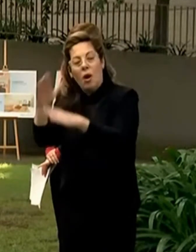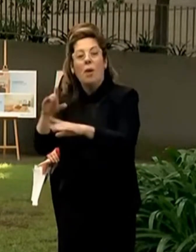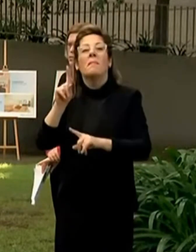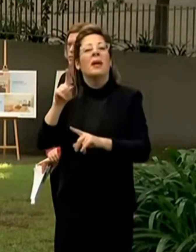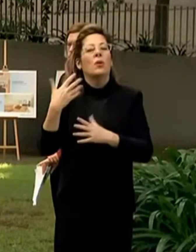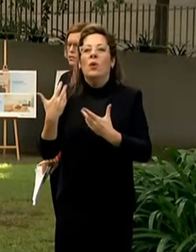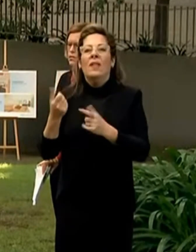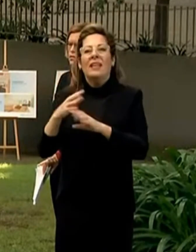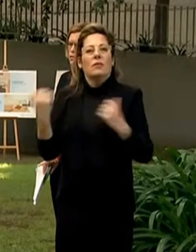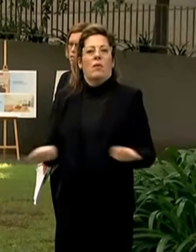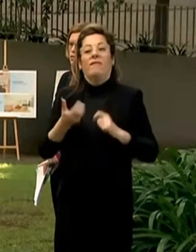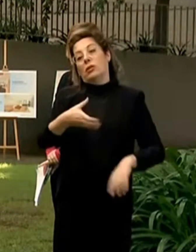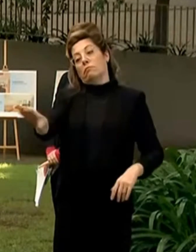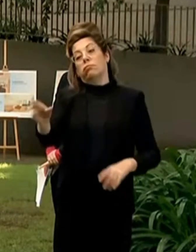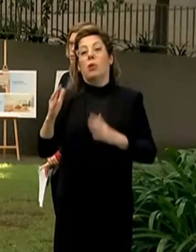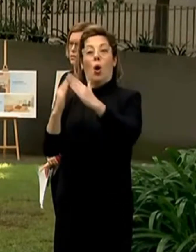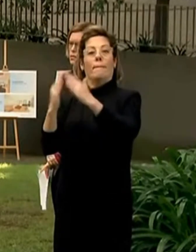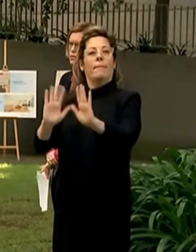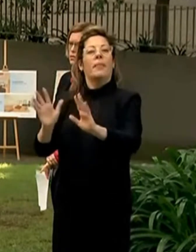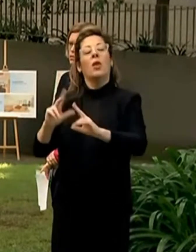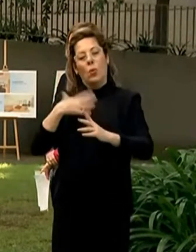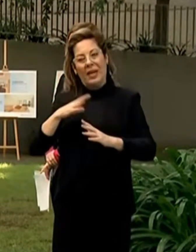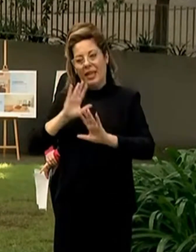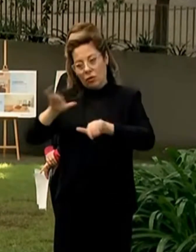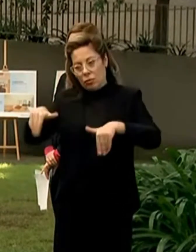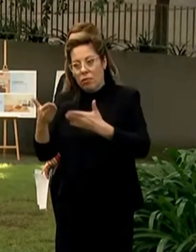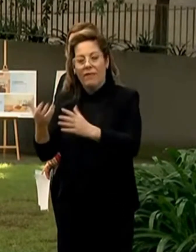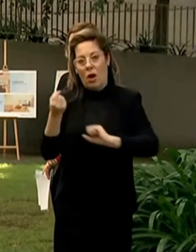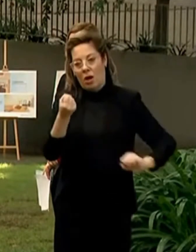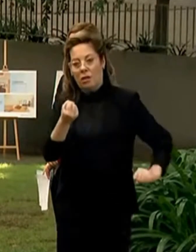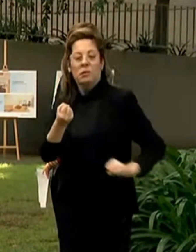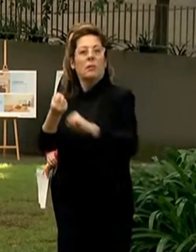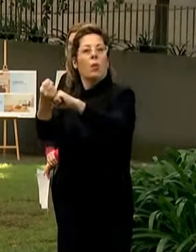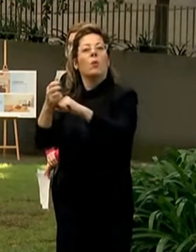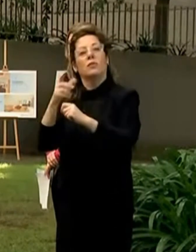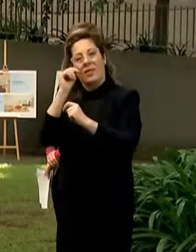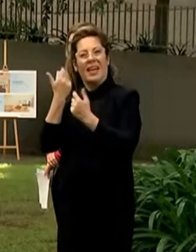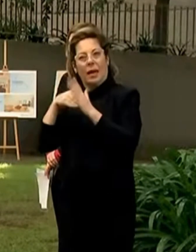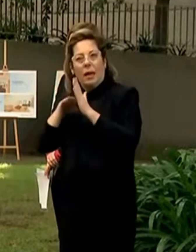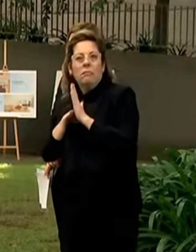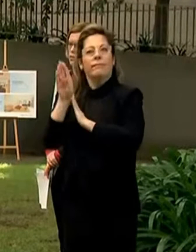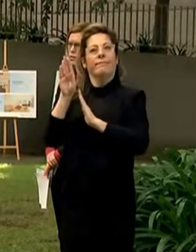wraparound services which allow people to have that good quality of life. But we also know that there are a number of